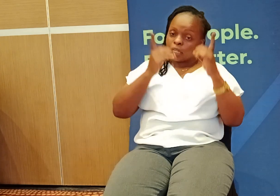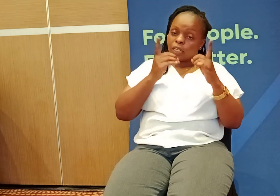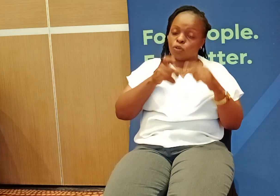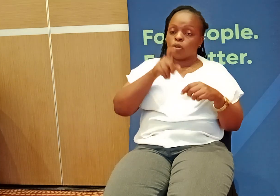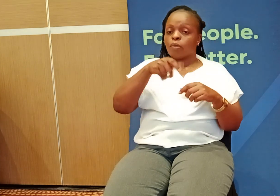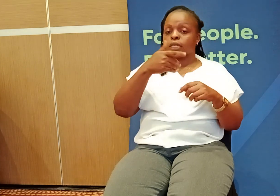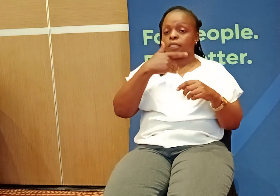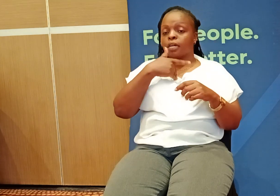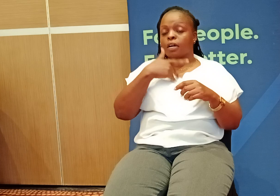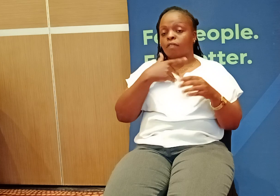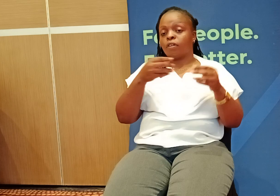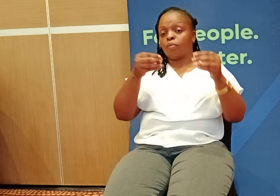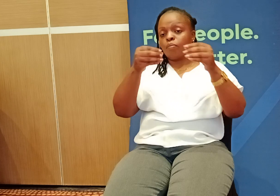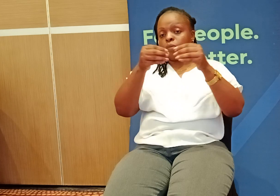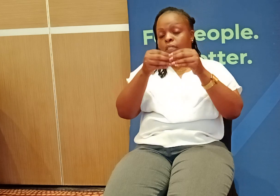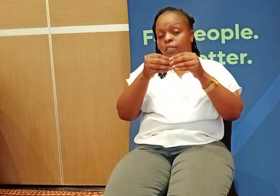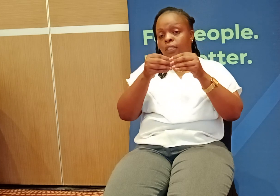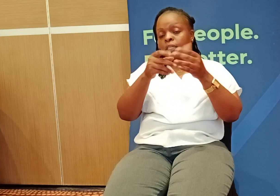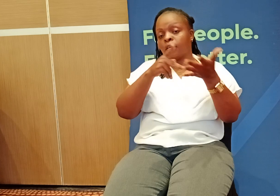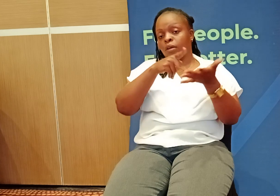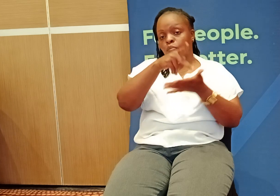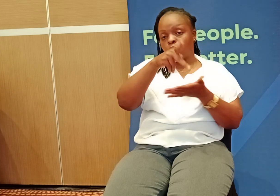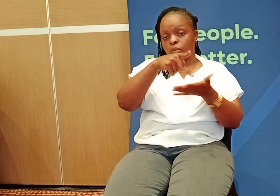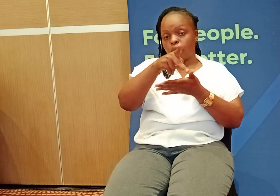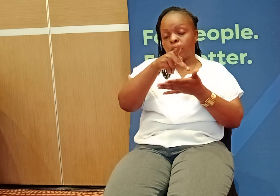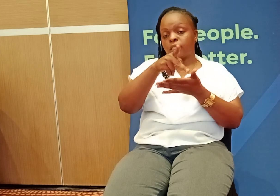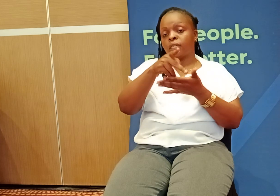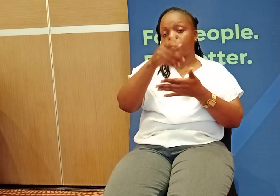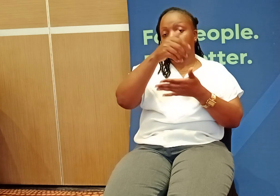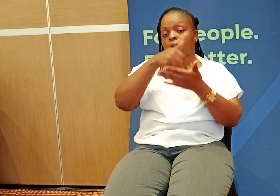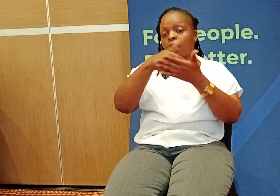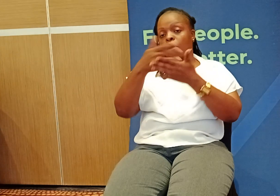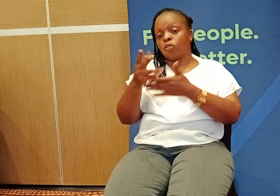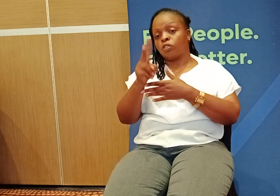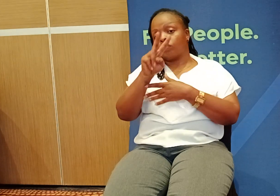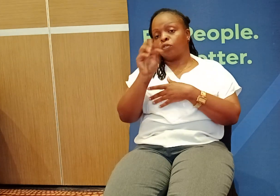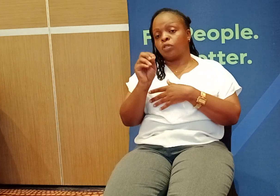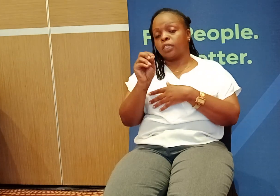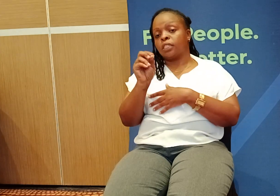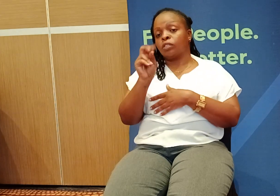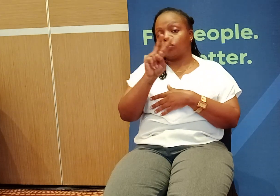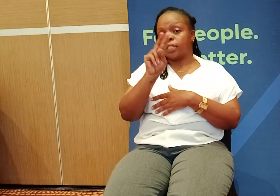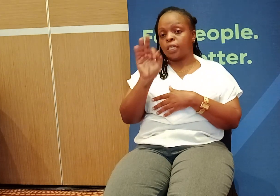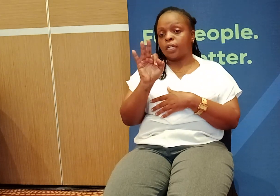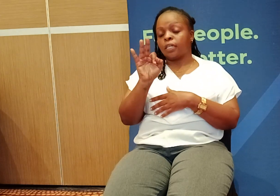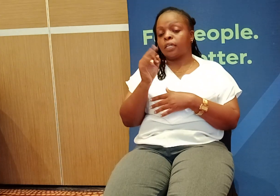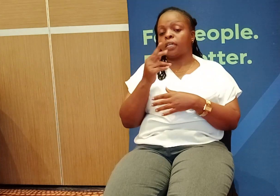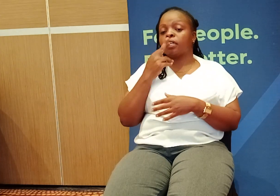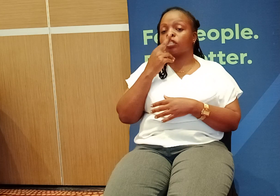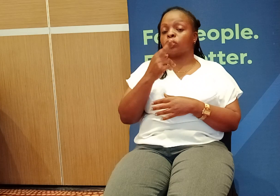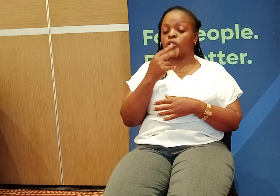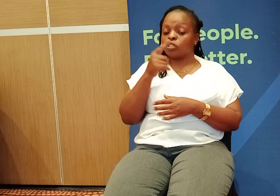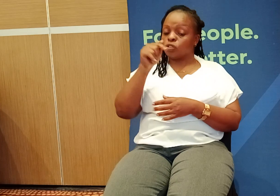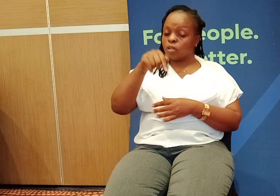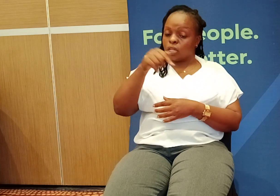any dividend payments out of the 2023 results. So this year we want to